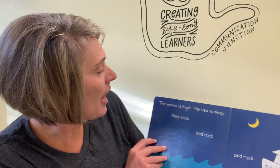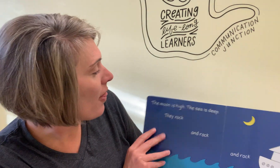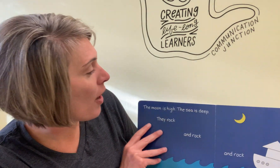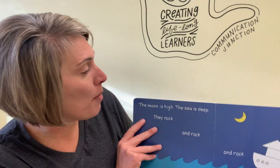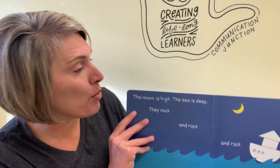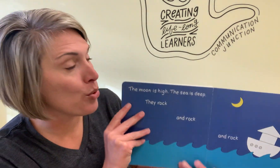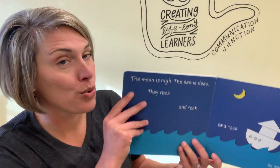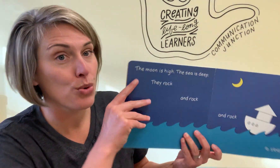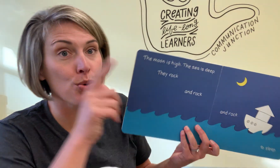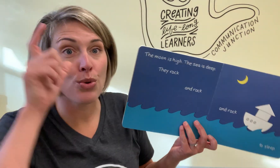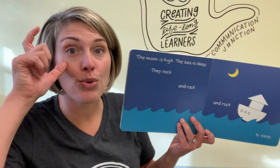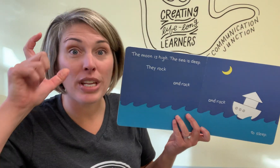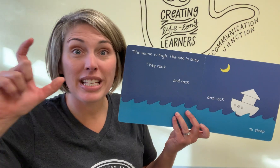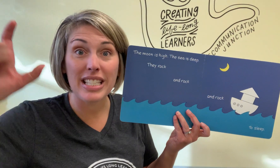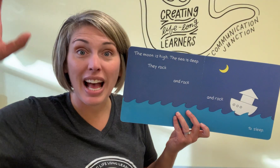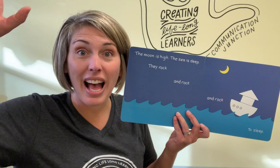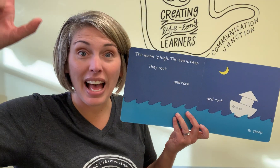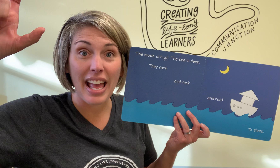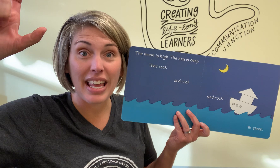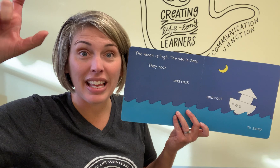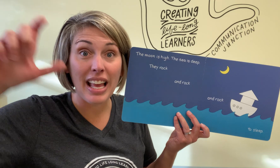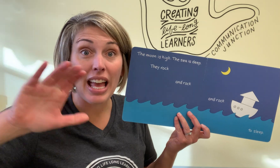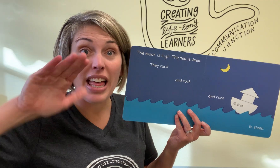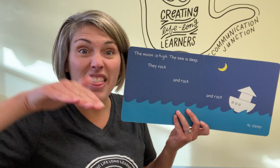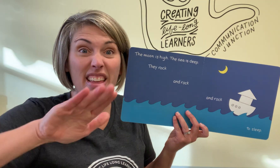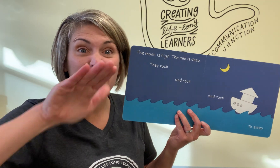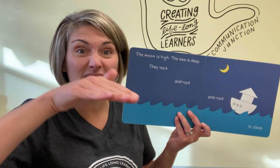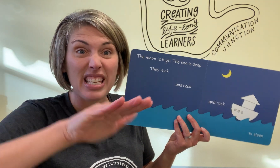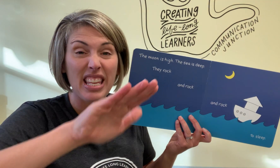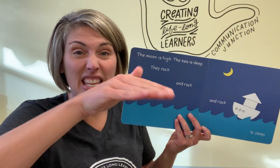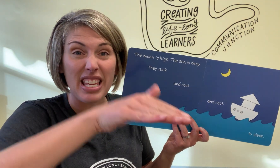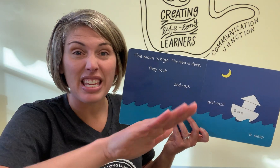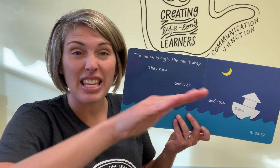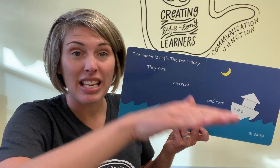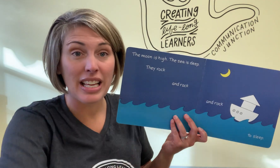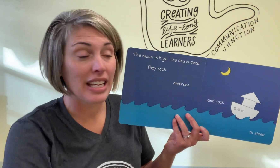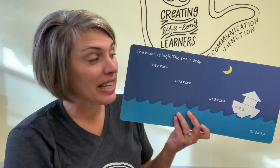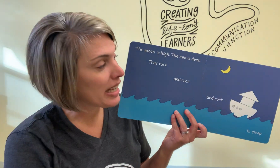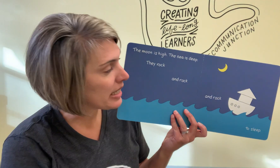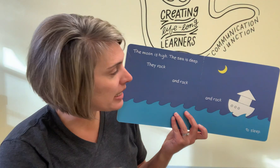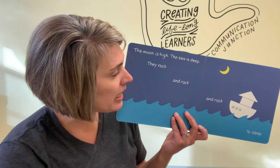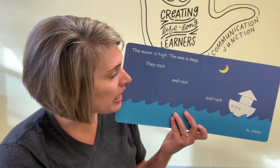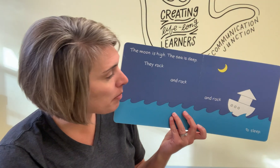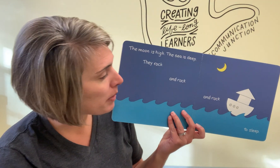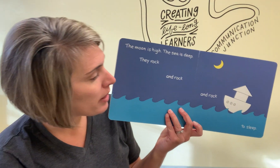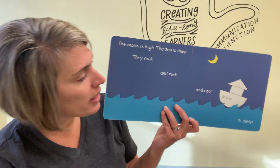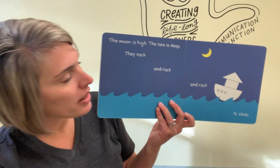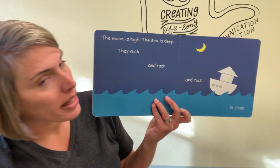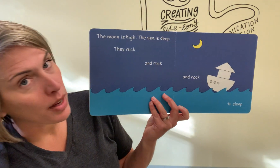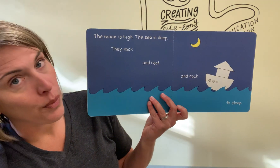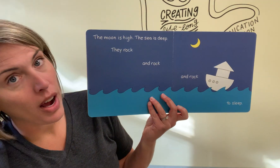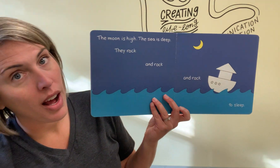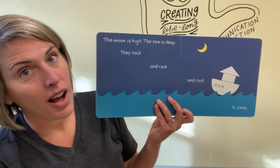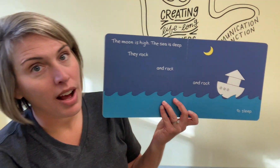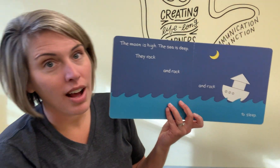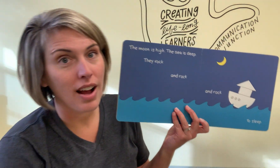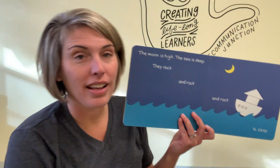The moon is high. The sea is deep. They rock